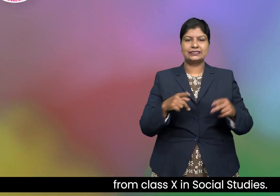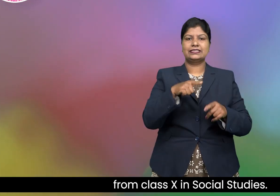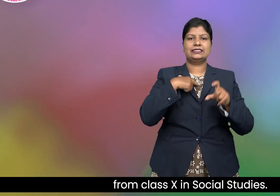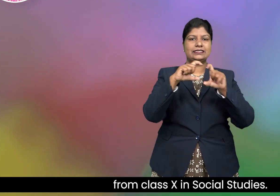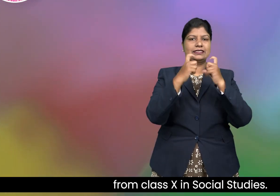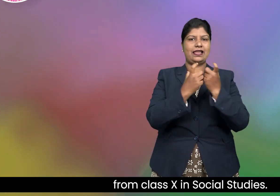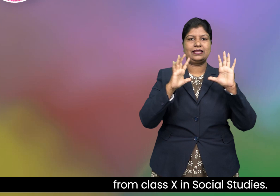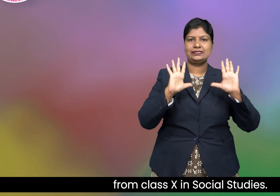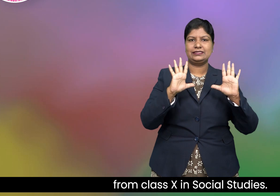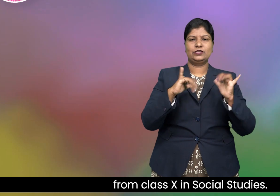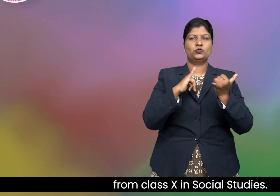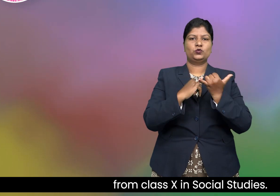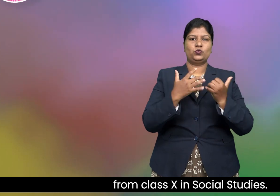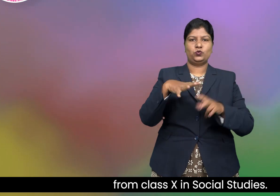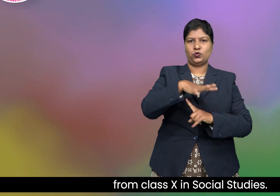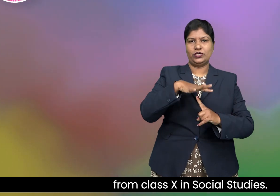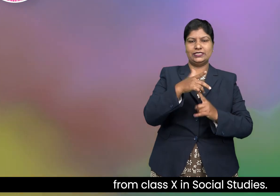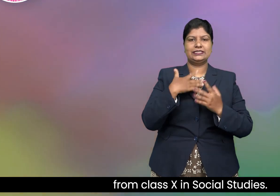10 in social studies.